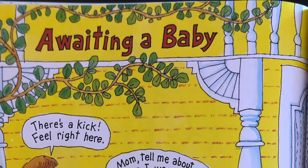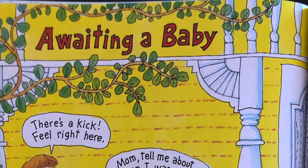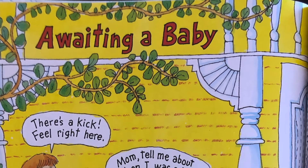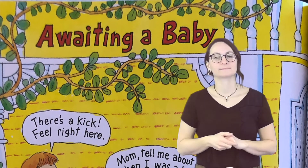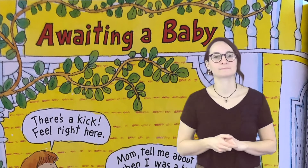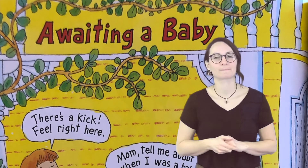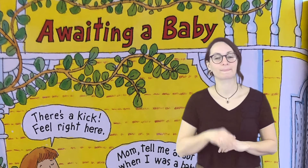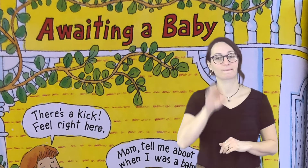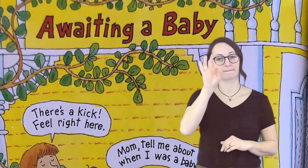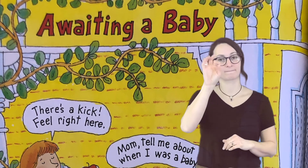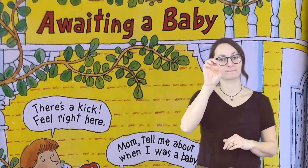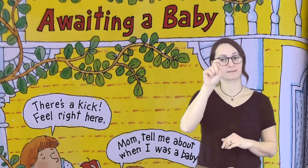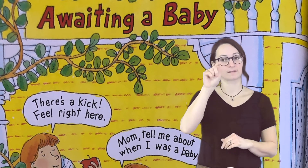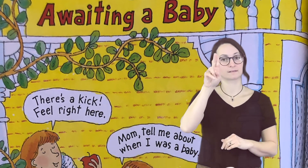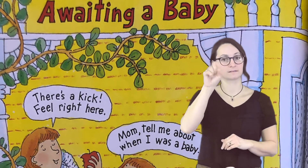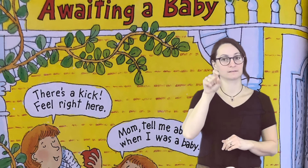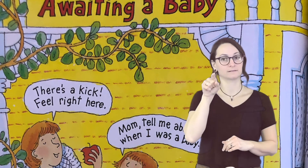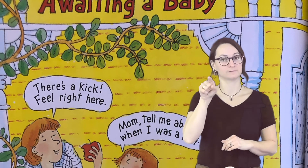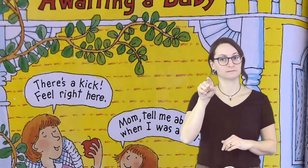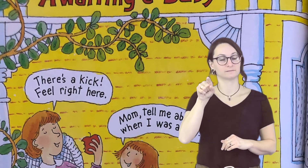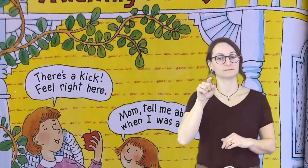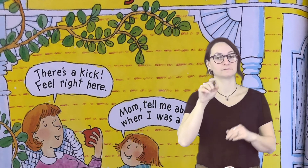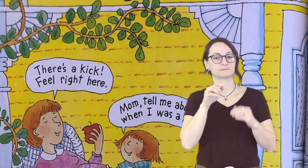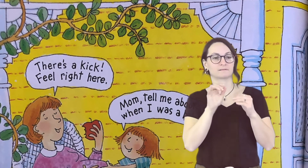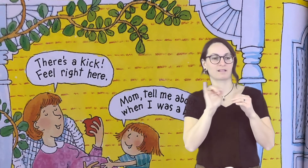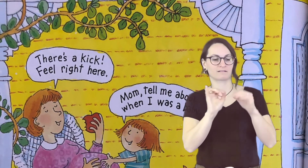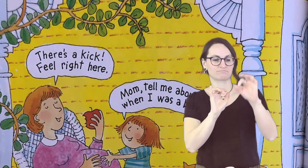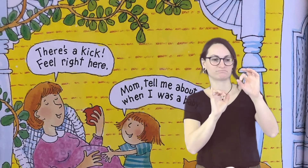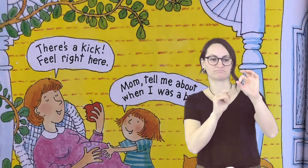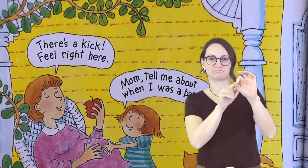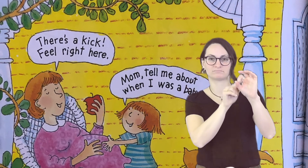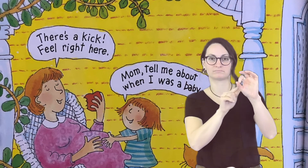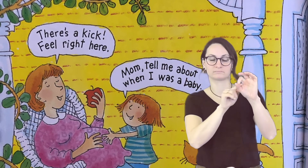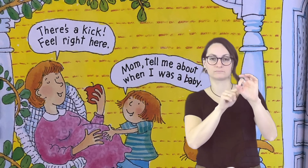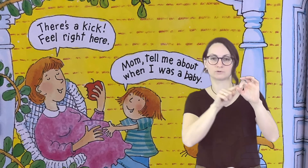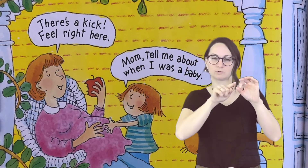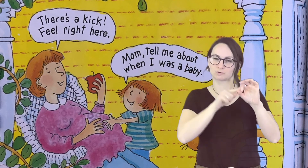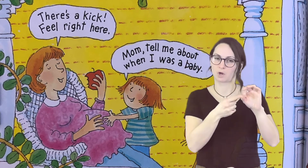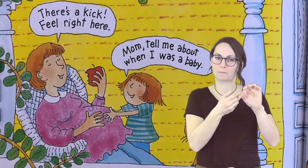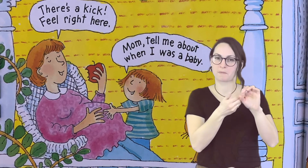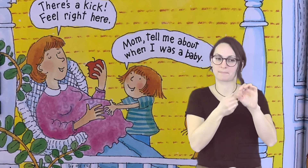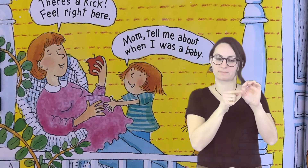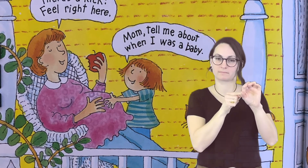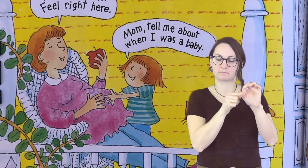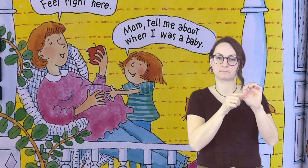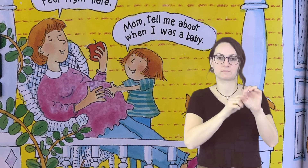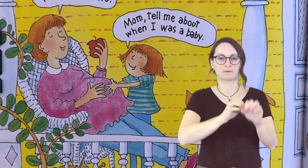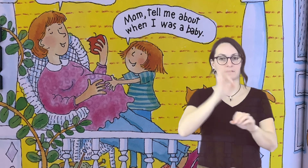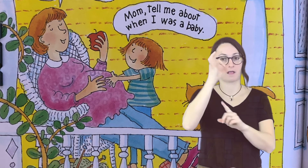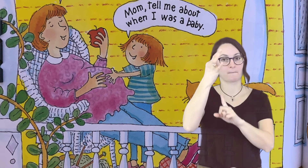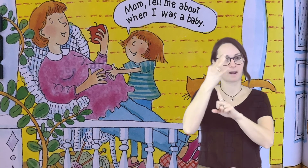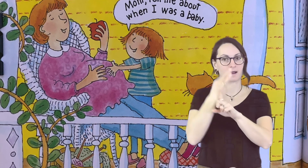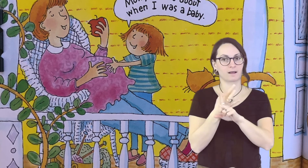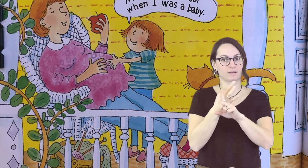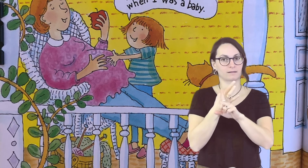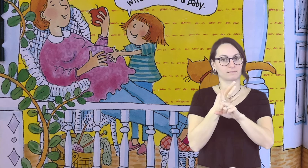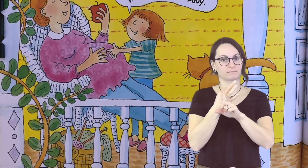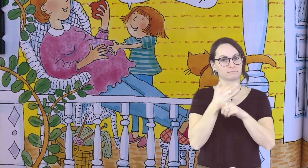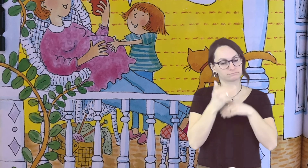It takes a fetus about 9 months to develop into a fully formed baby. When a mother has a baby growing inside